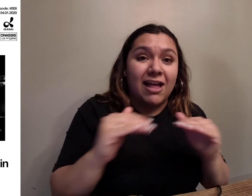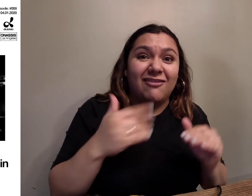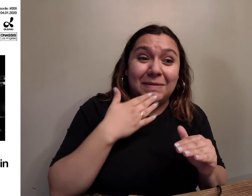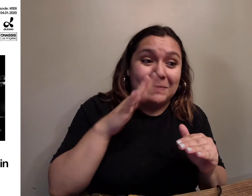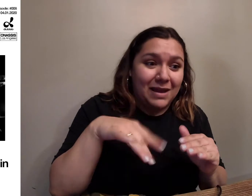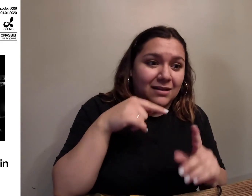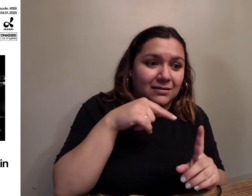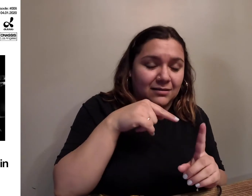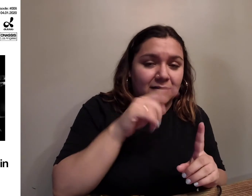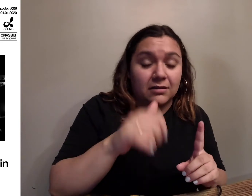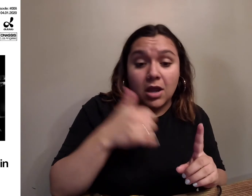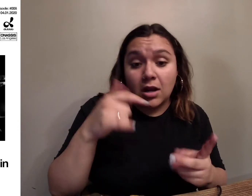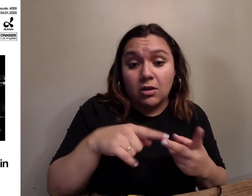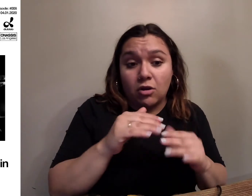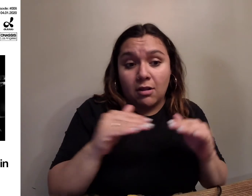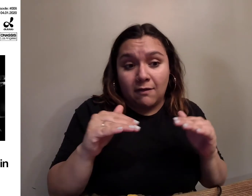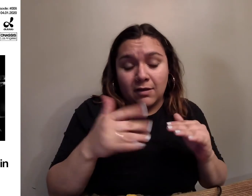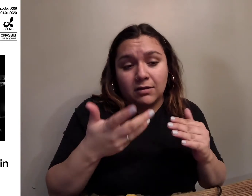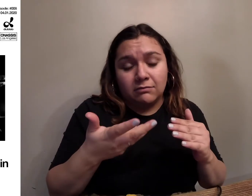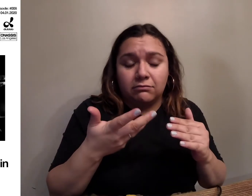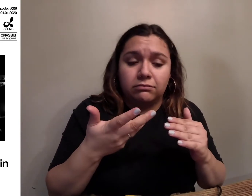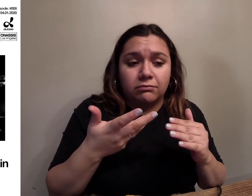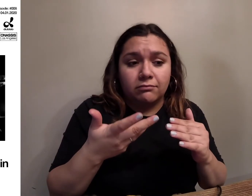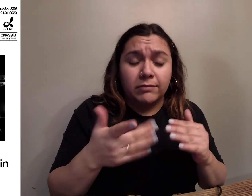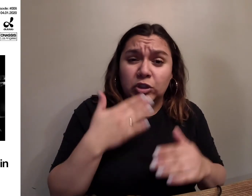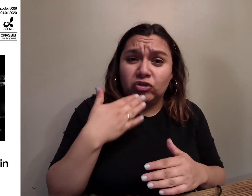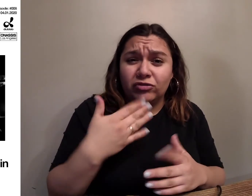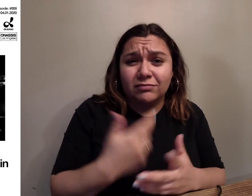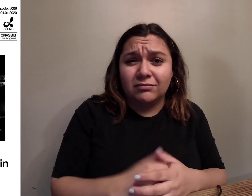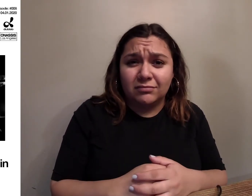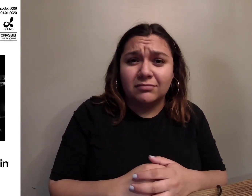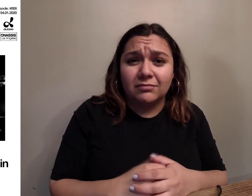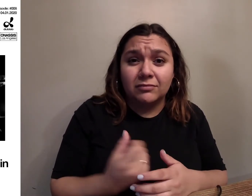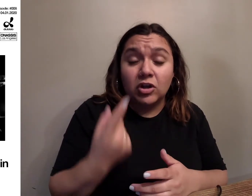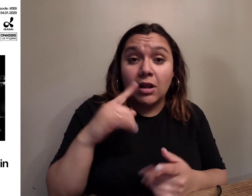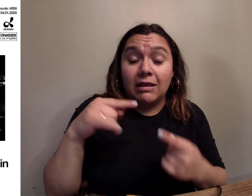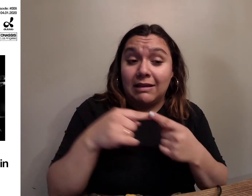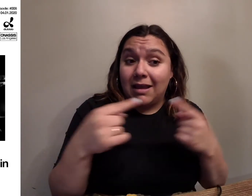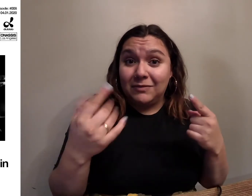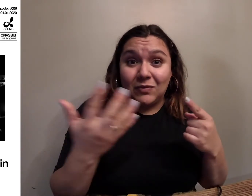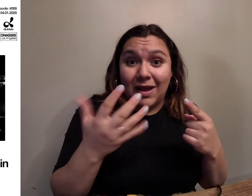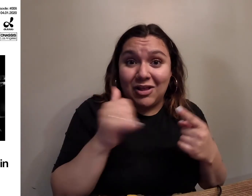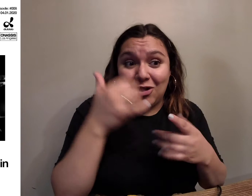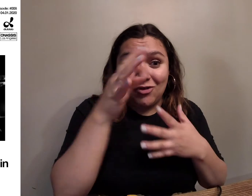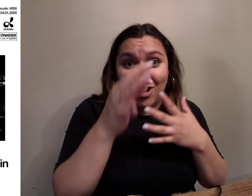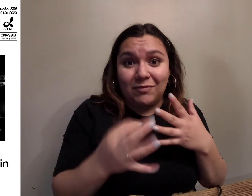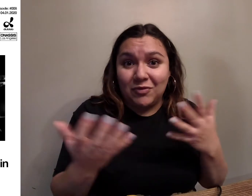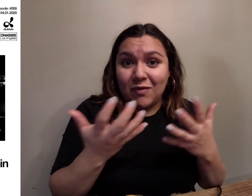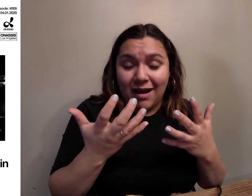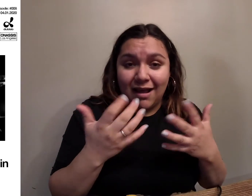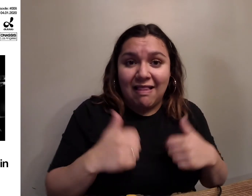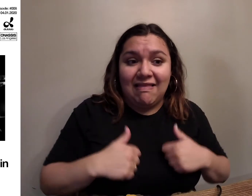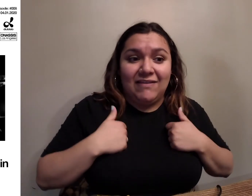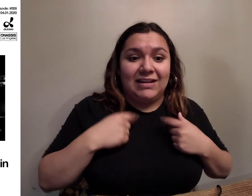bad, another level that's good, because the alternative is living in the kind of